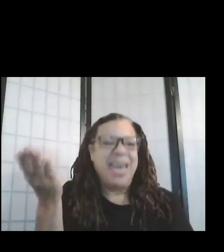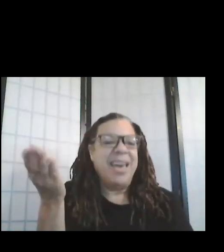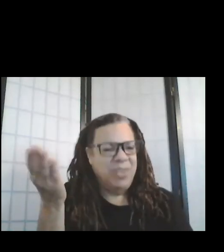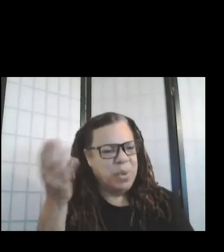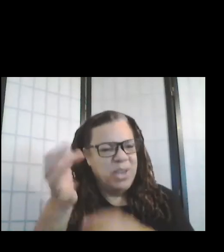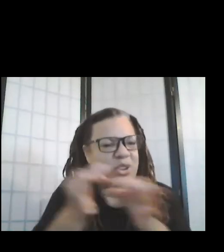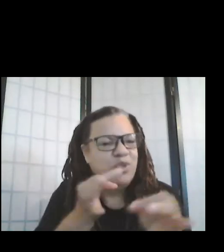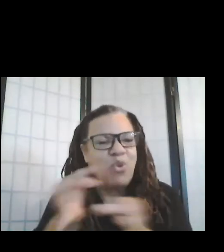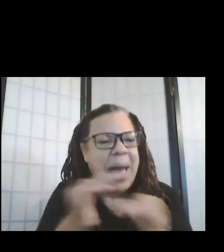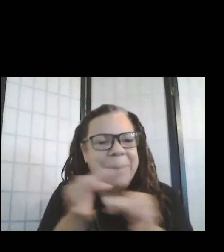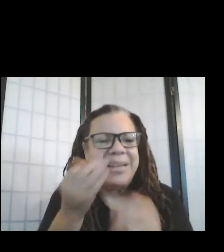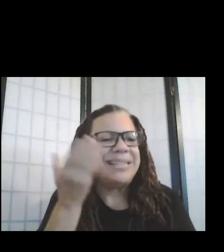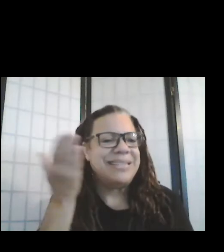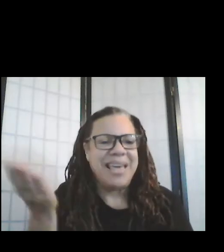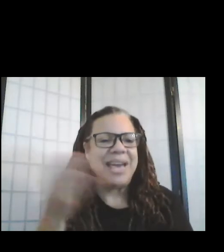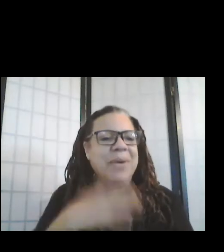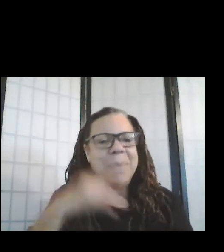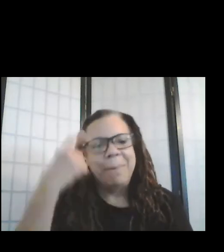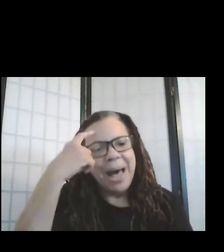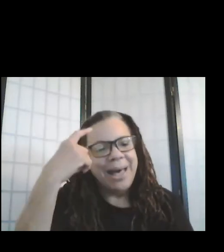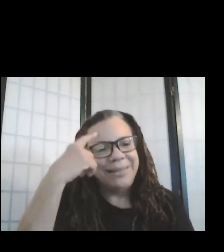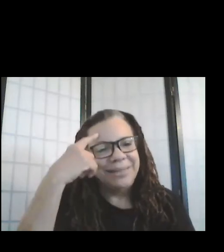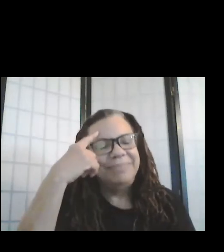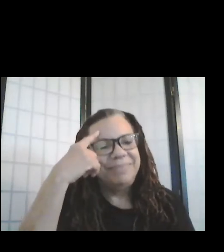described it, Yeah, it's there. yeah, right.